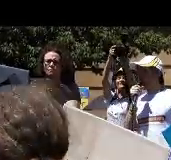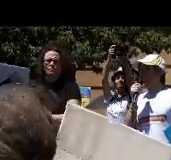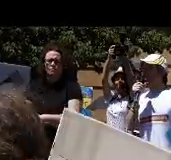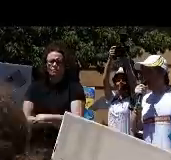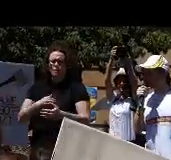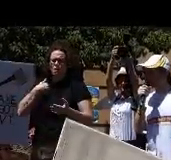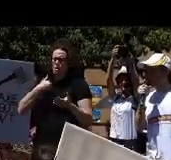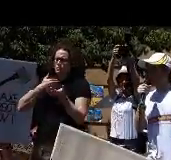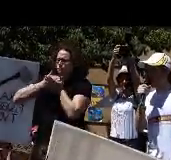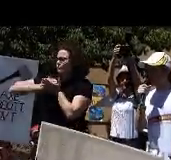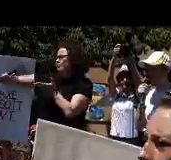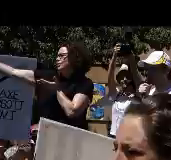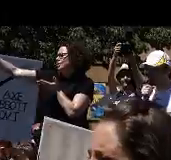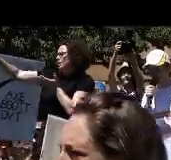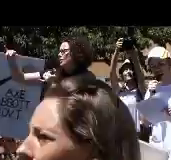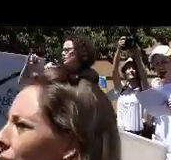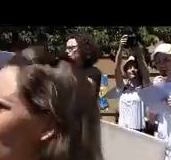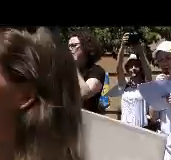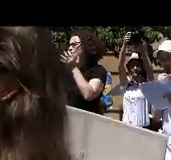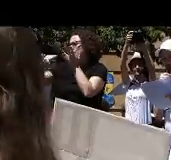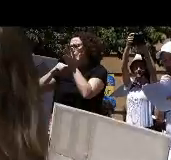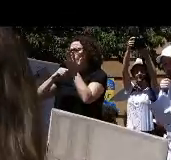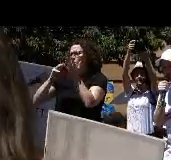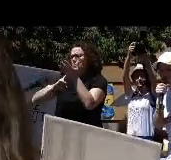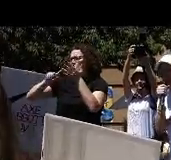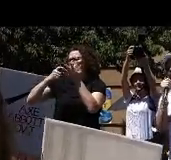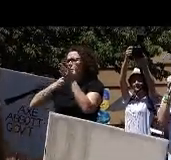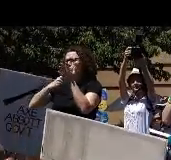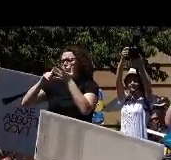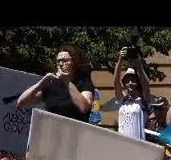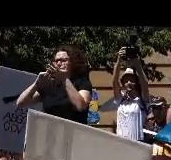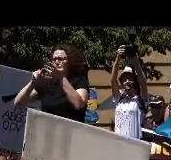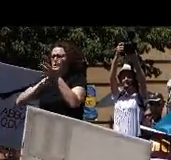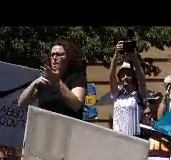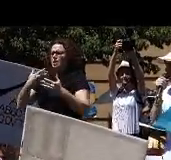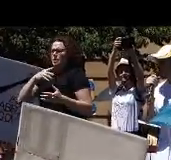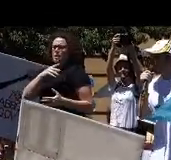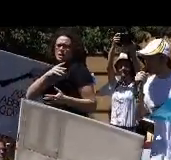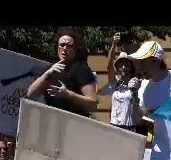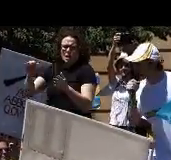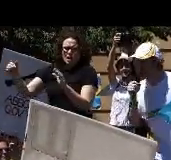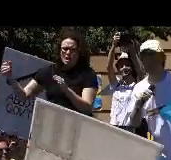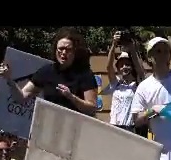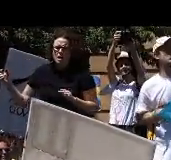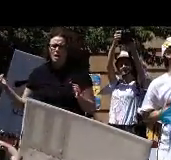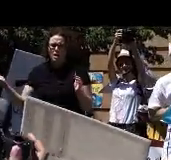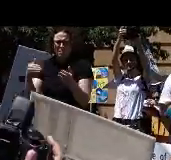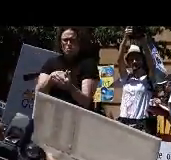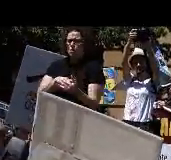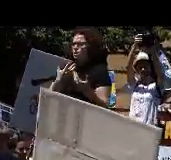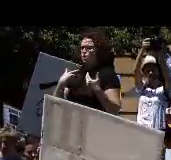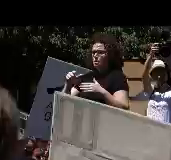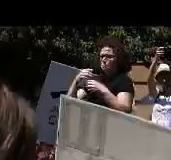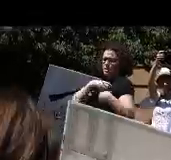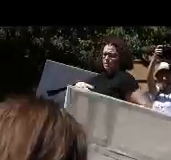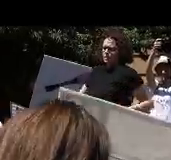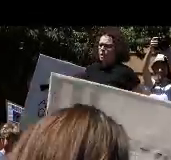And I reject Scott Morrison as Immigration Minister, and I believe he should be sacked.